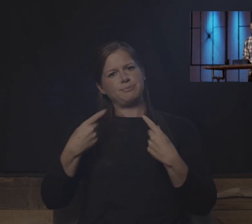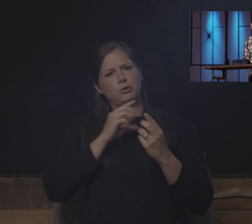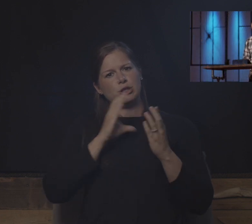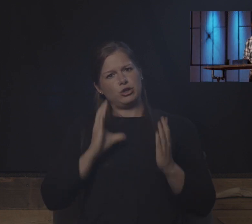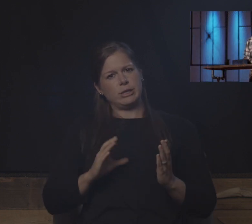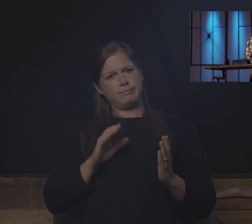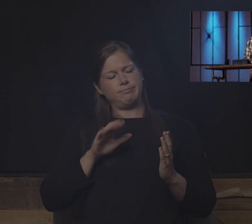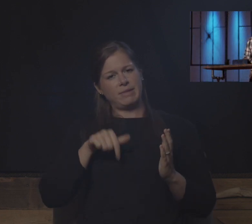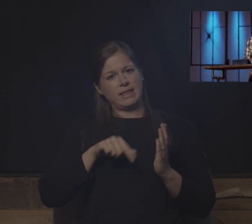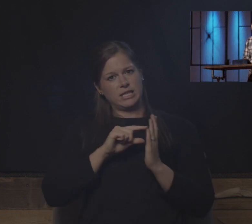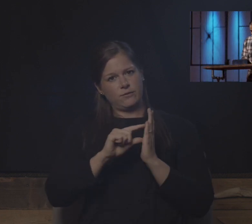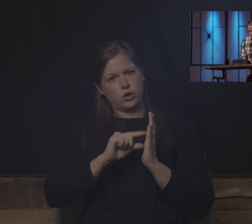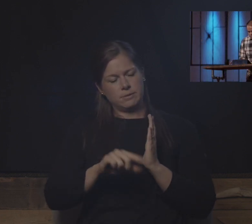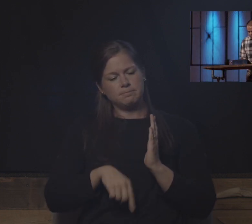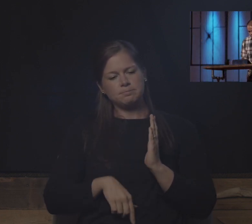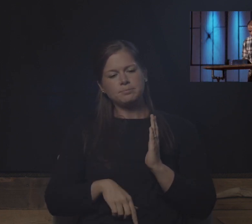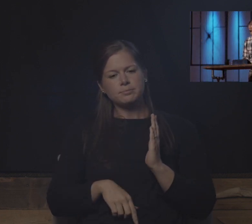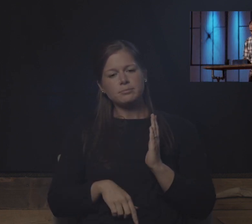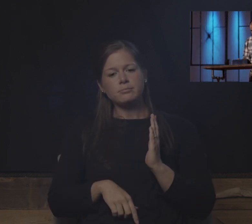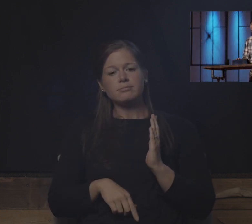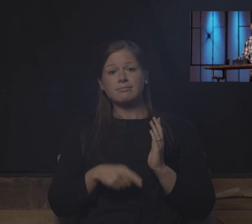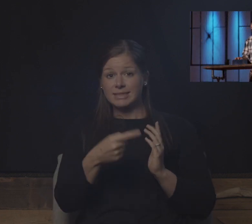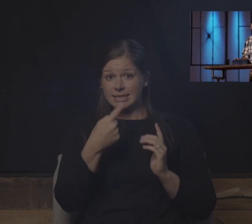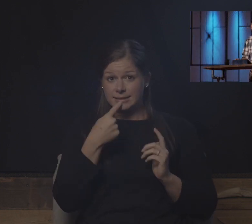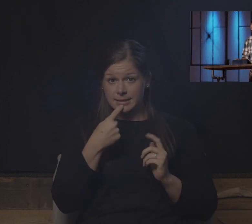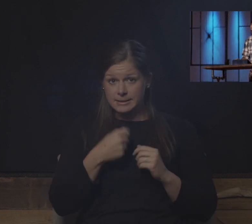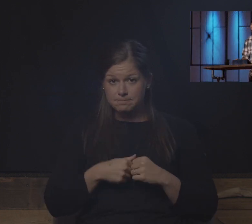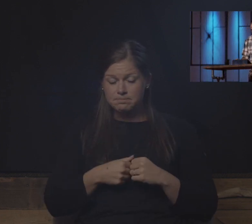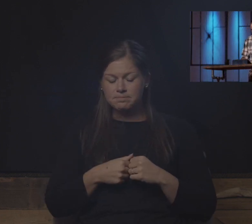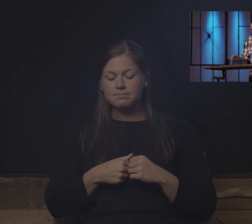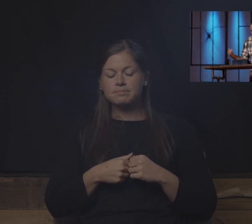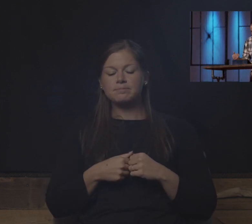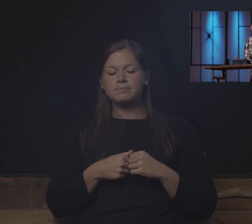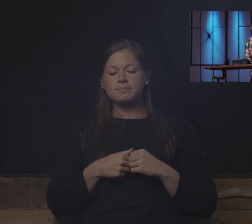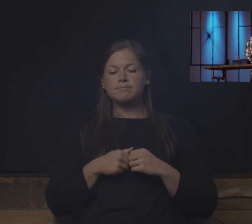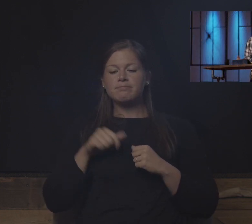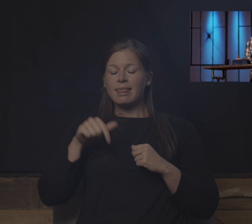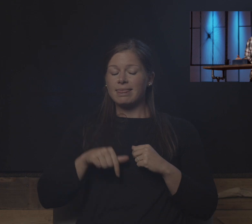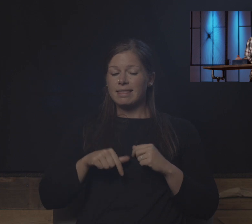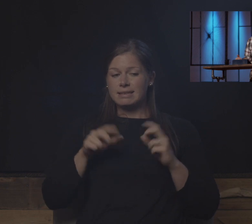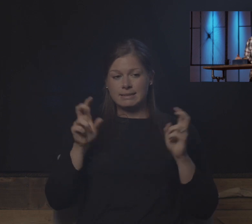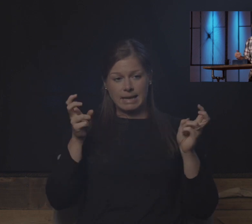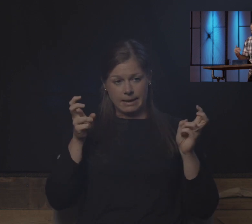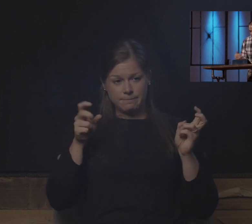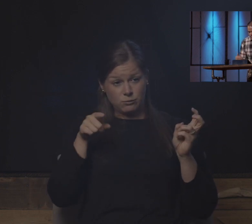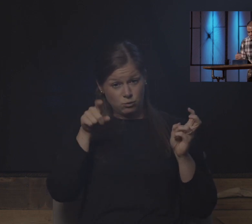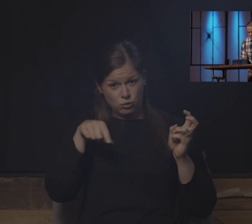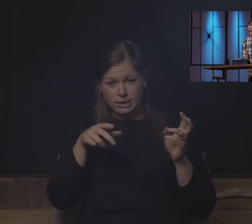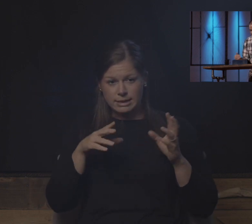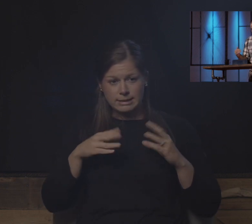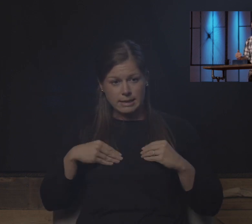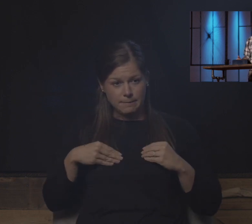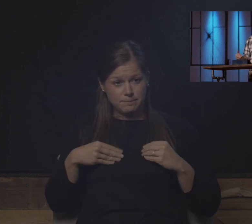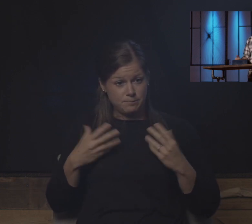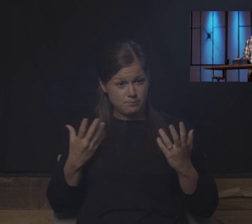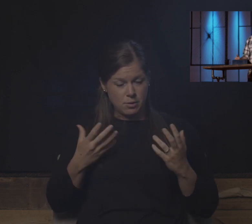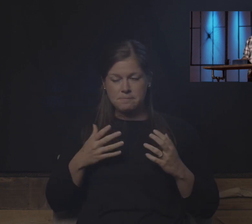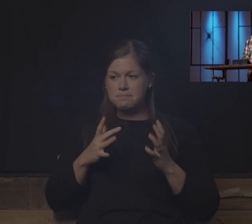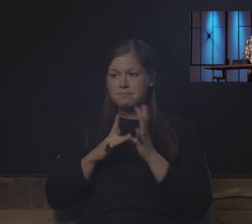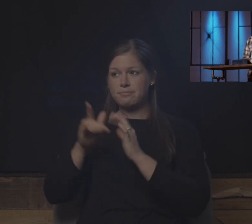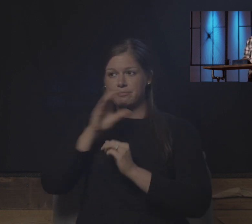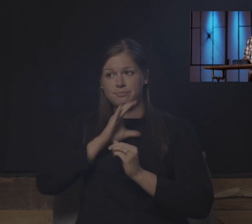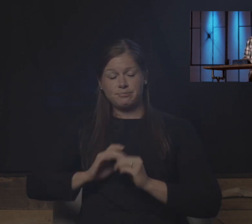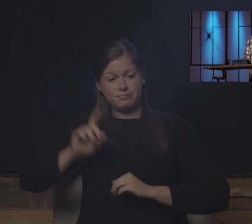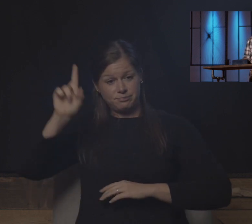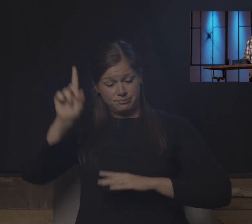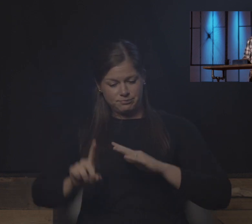Timothy 1:15. The saying is trustworthy and deserving of full acceptance that Christ Jesus came into the world to